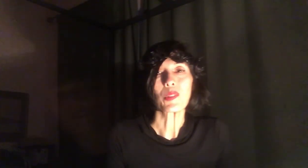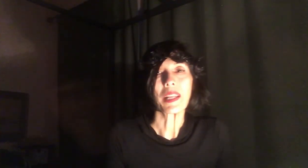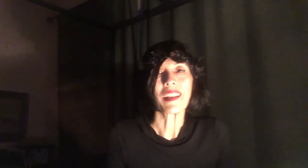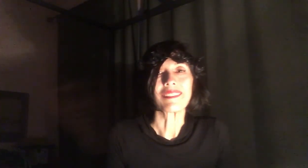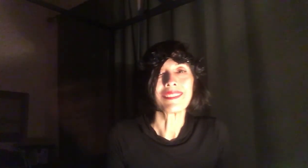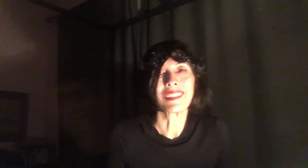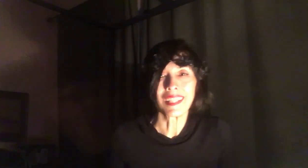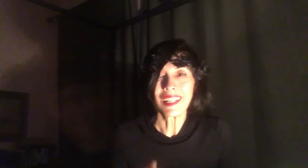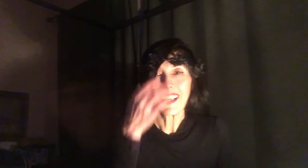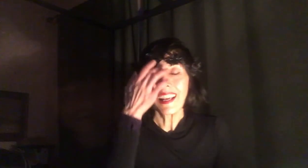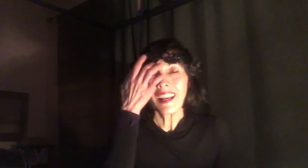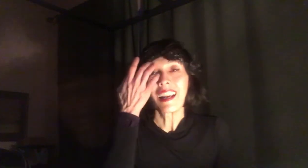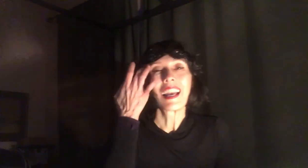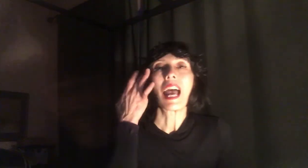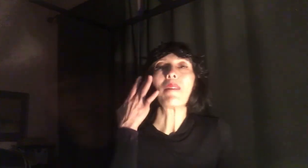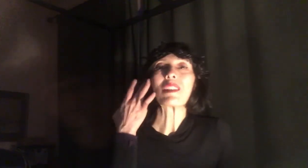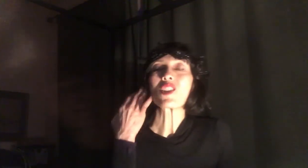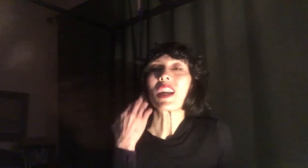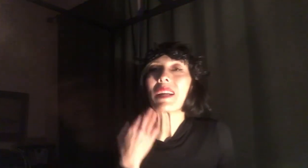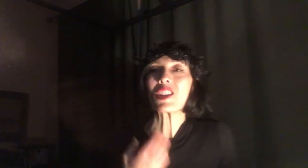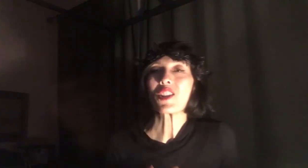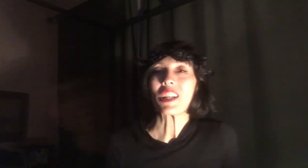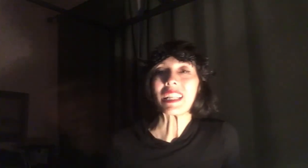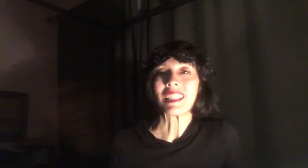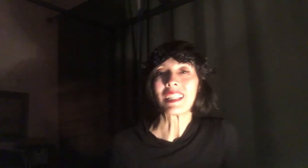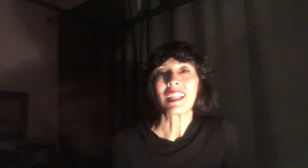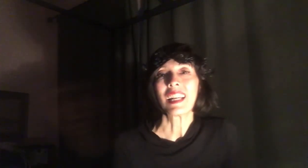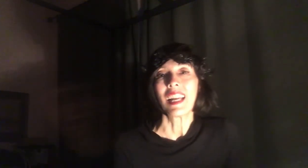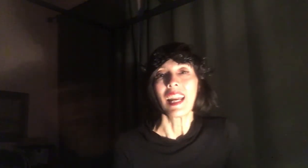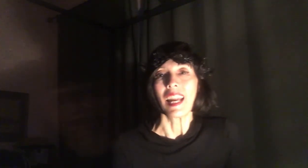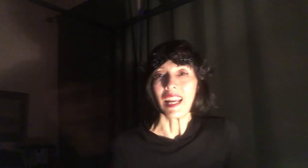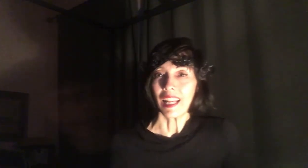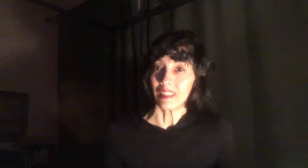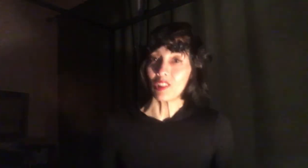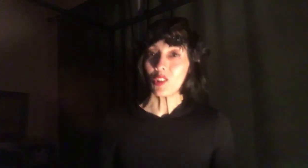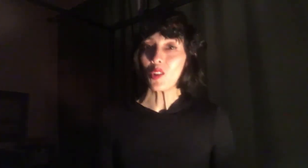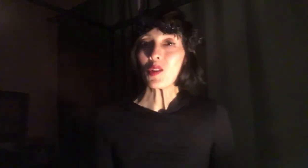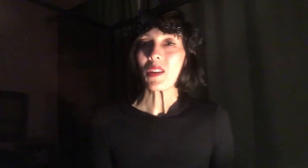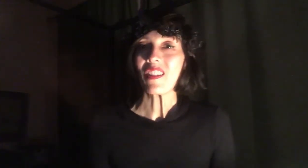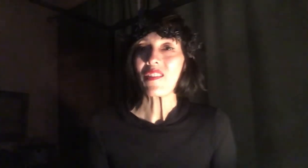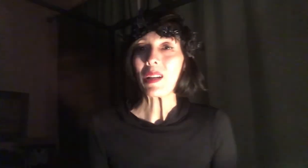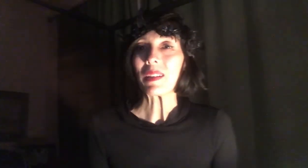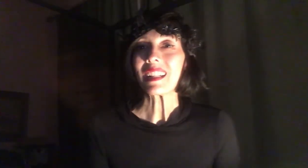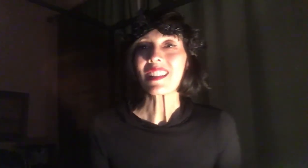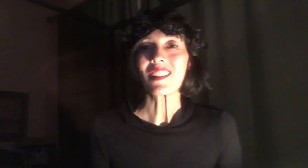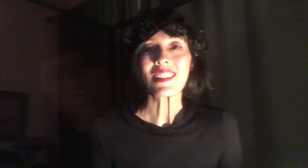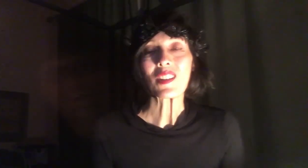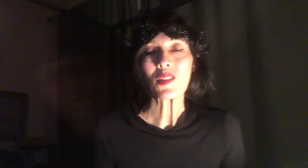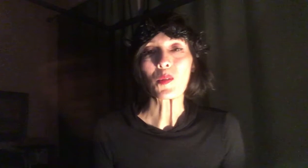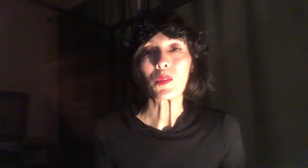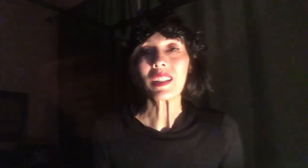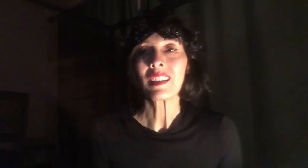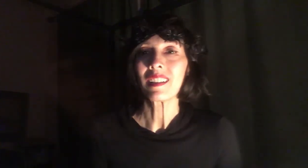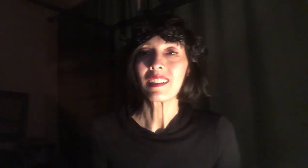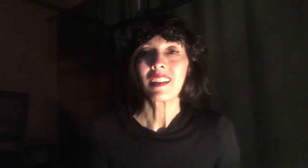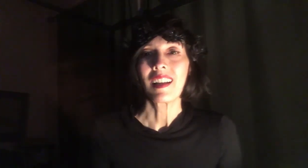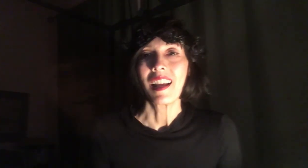again, I'm enjoying my journey. And to those who are in the Philippines, I'll see you soon.